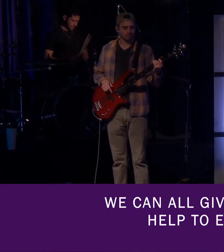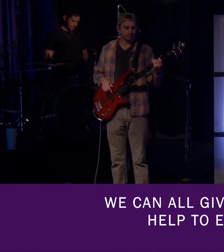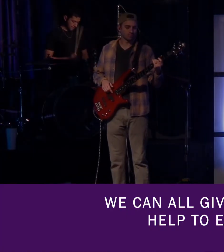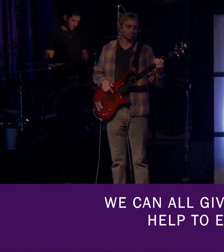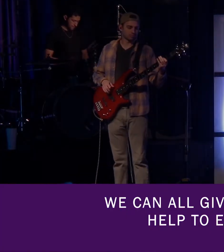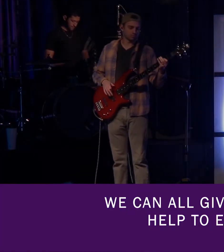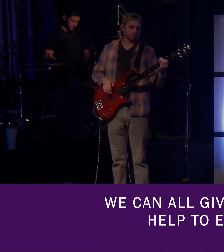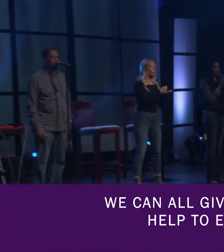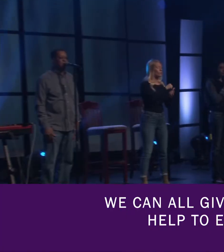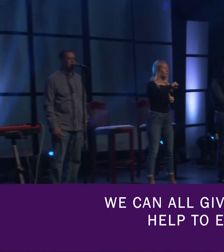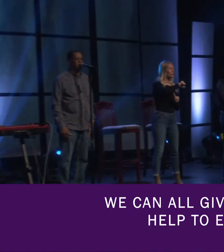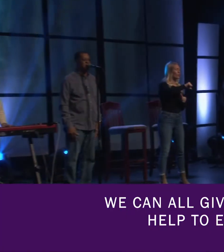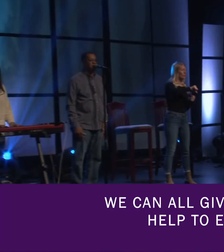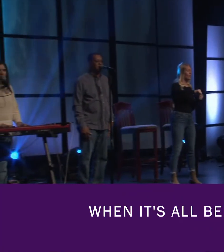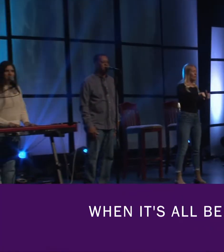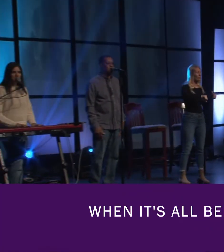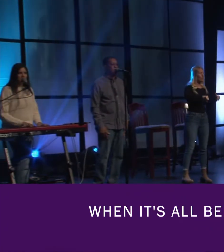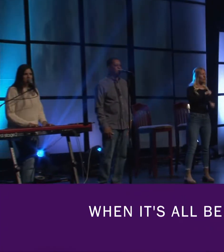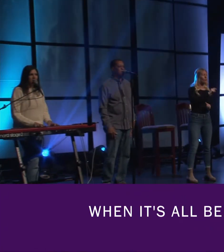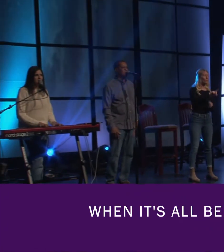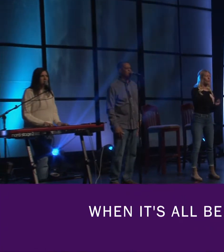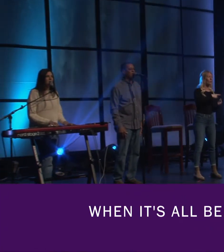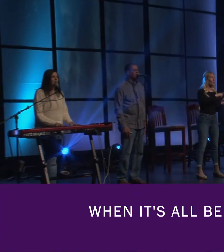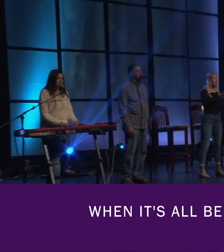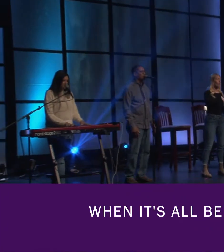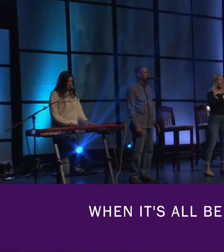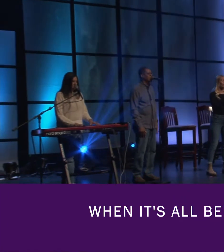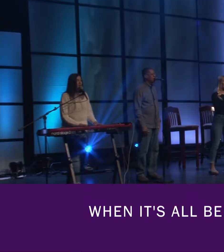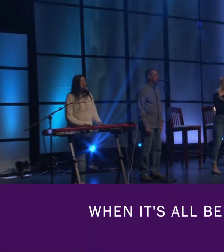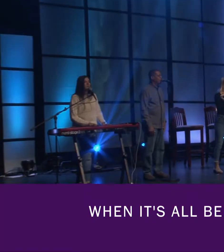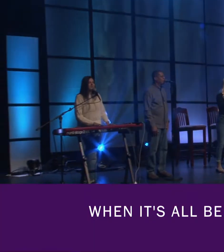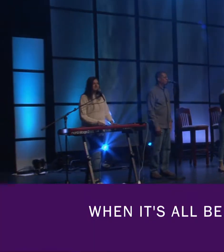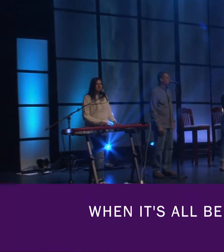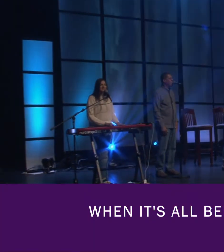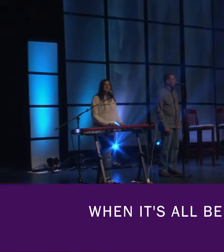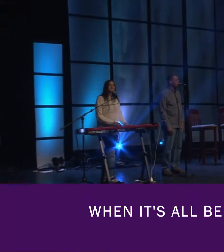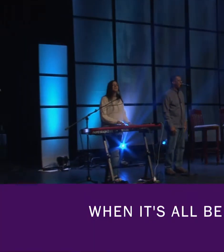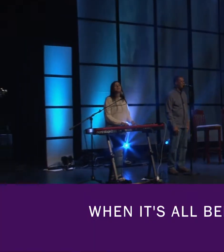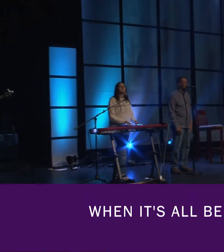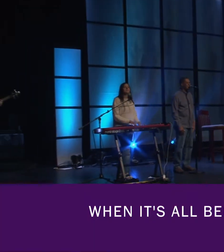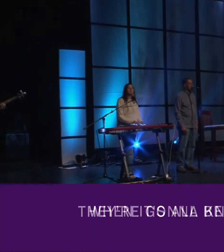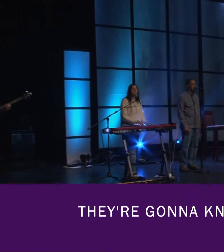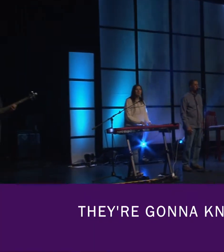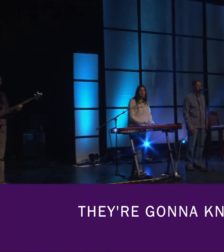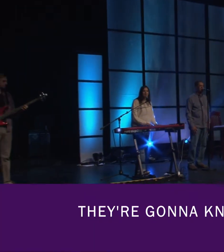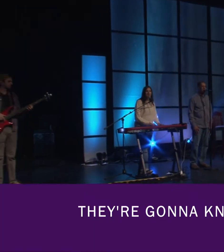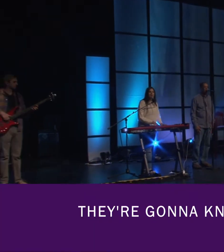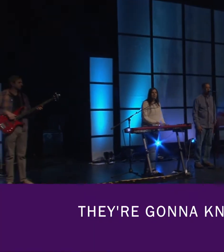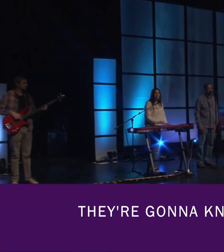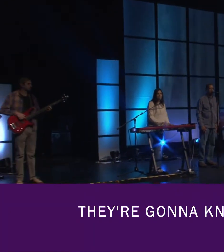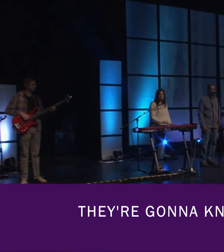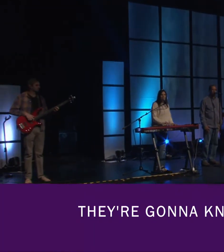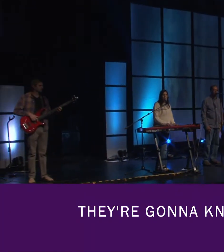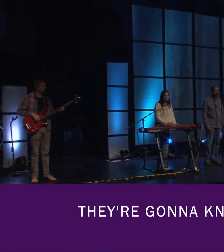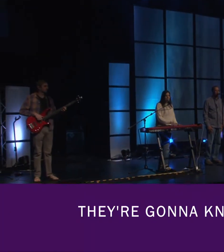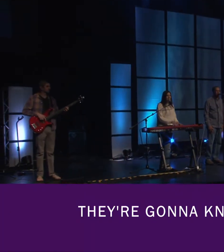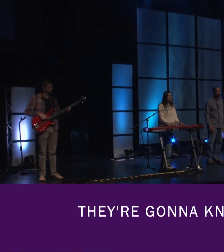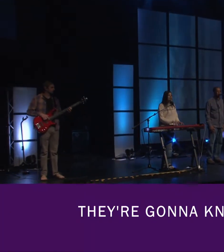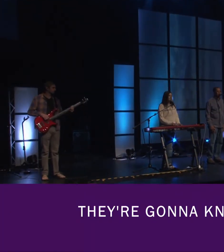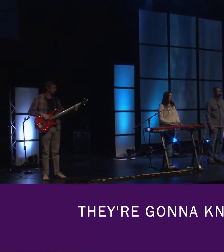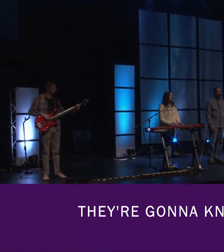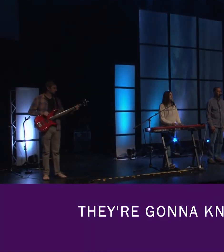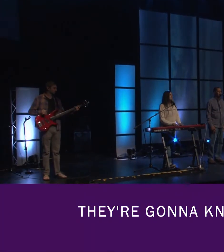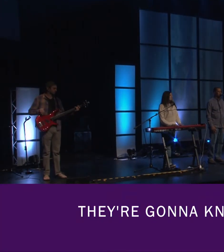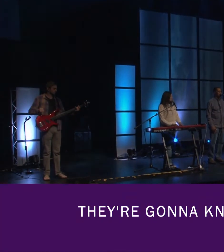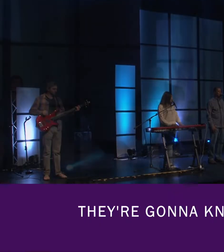more help to each other when it's all been said and done. They're gonna know us by